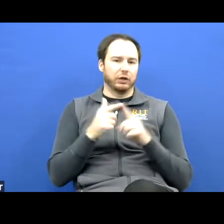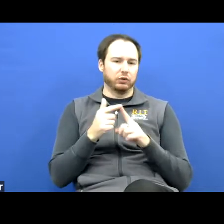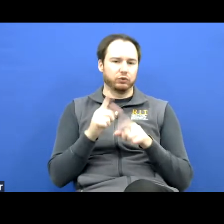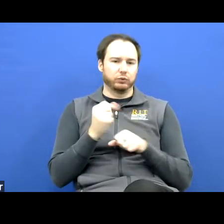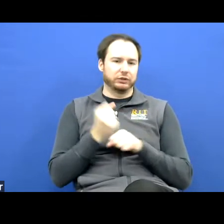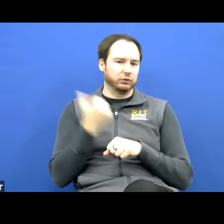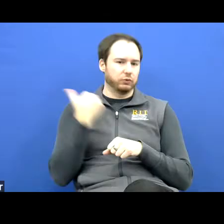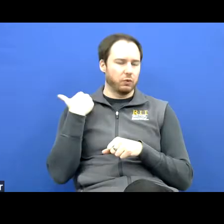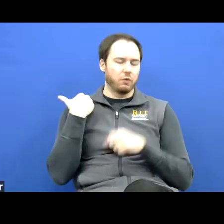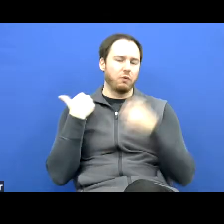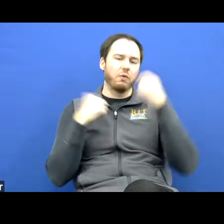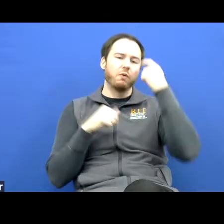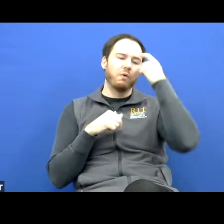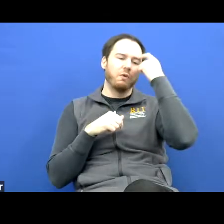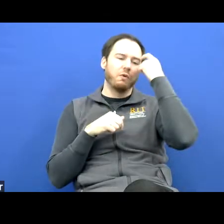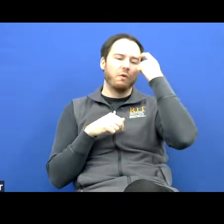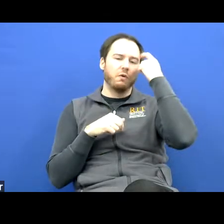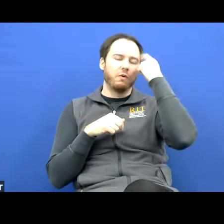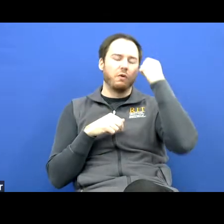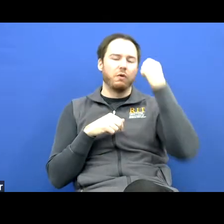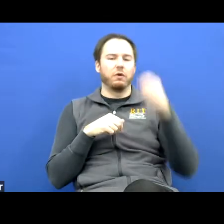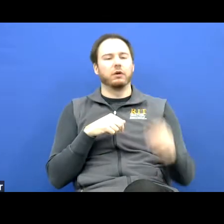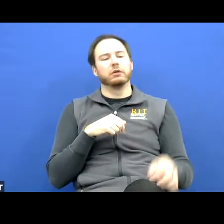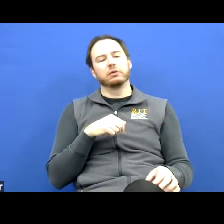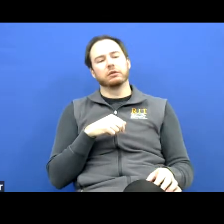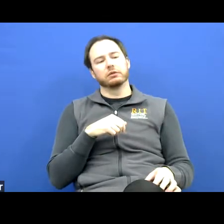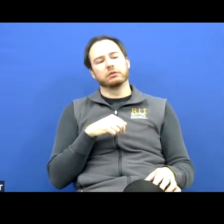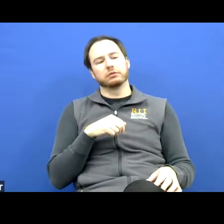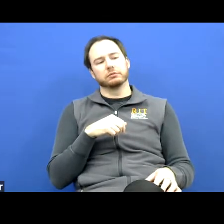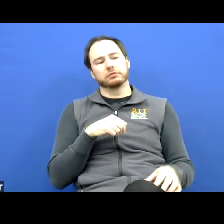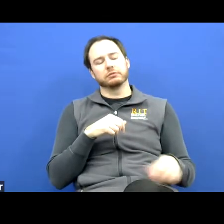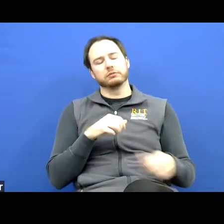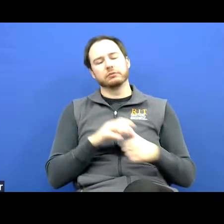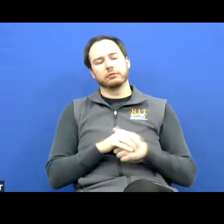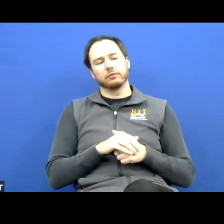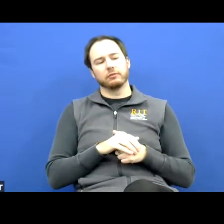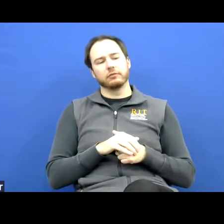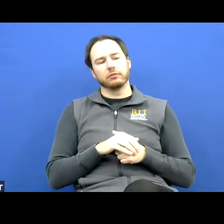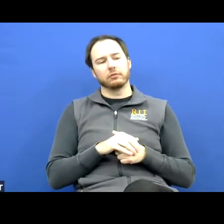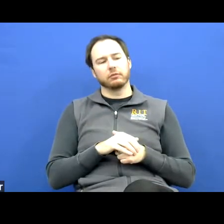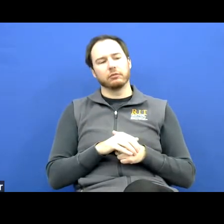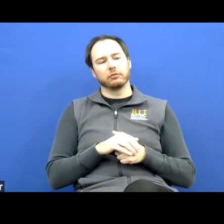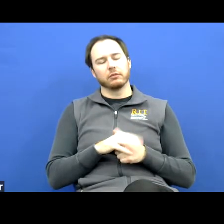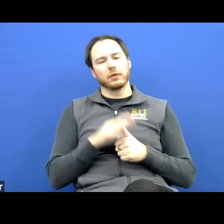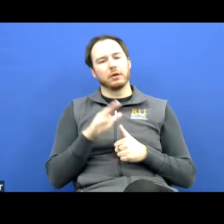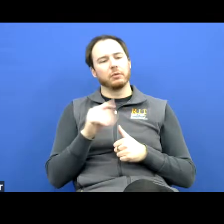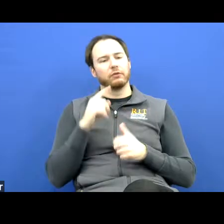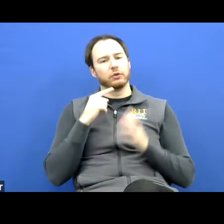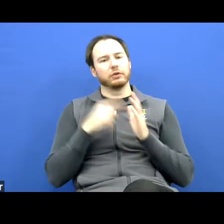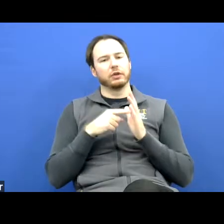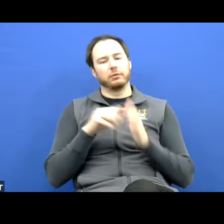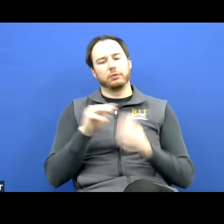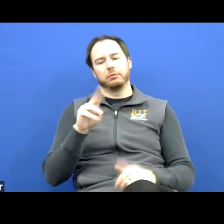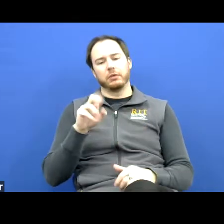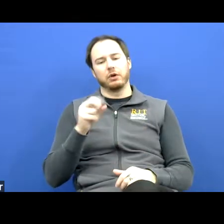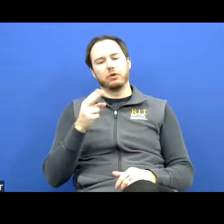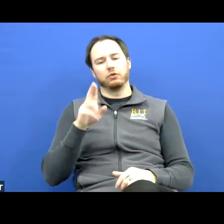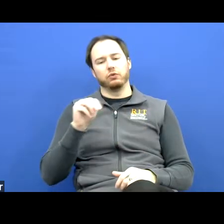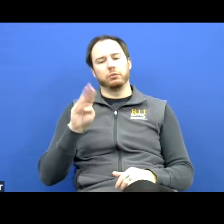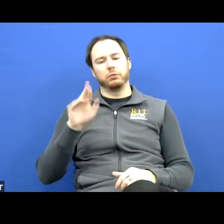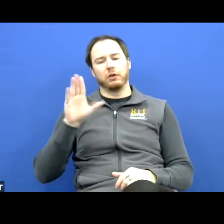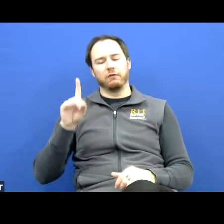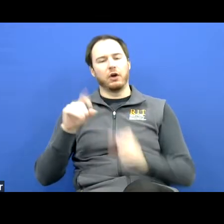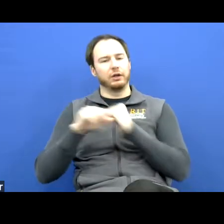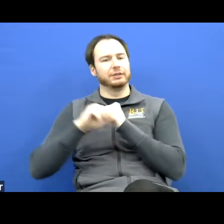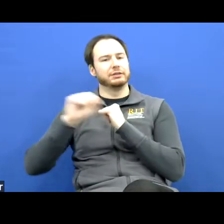flow problem pretty much alleviated, but extending Mushroom Boulevard out to